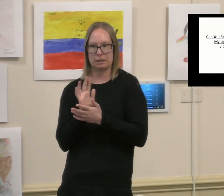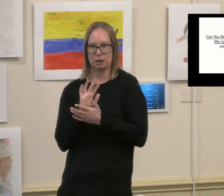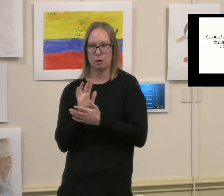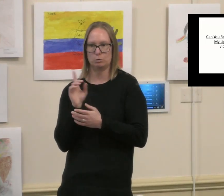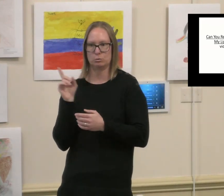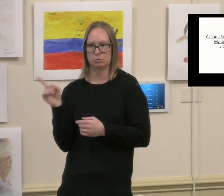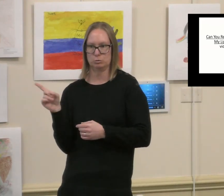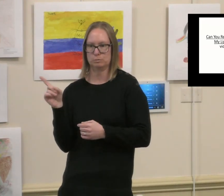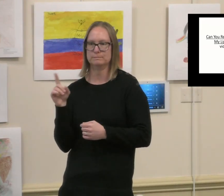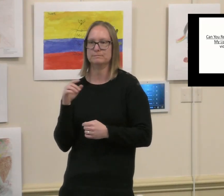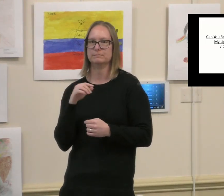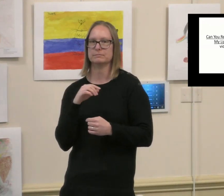So I'm going to show this video.